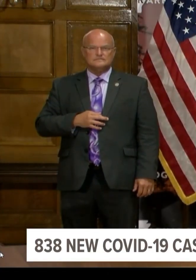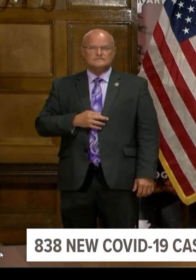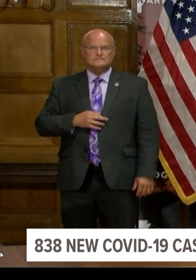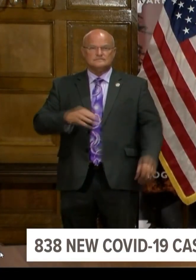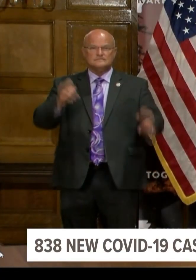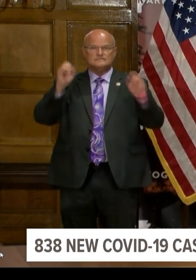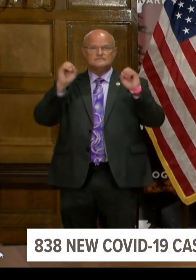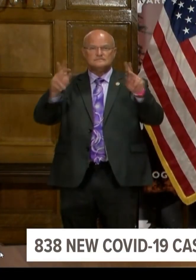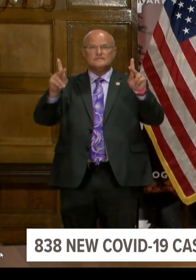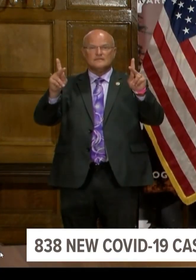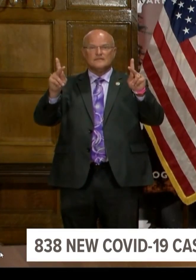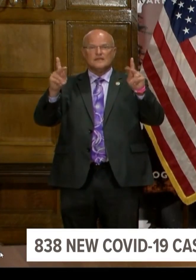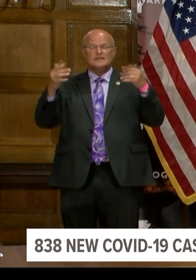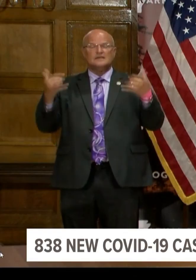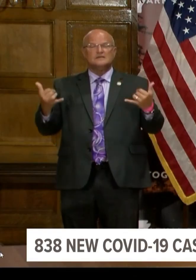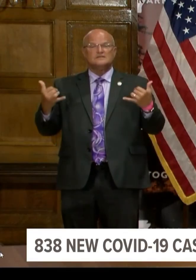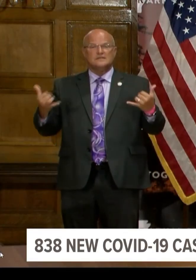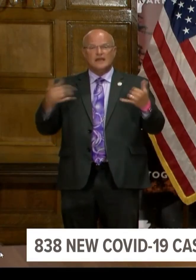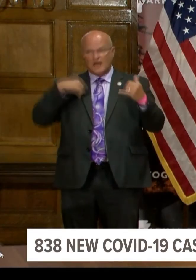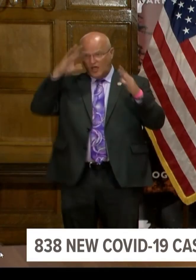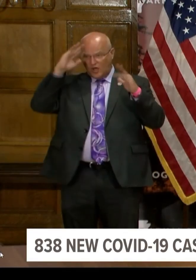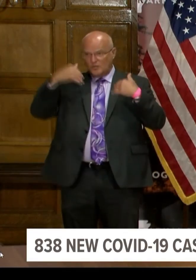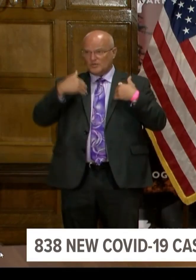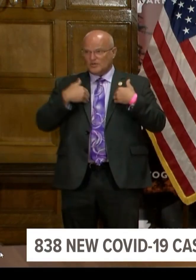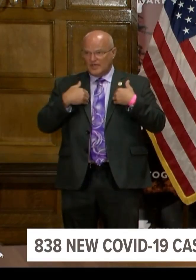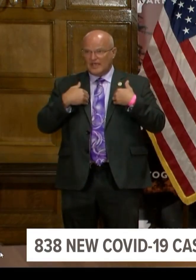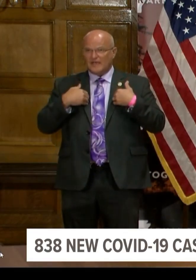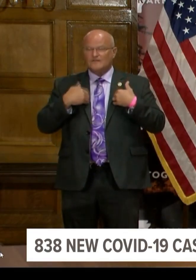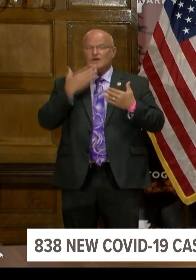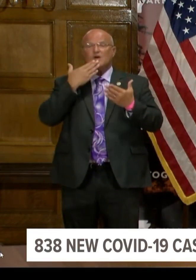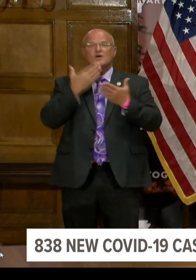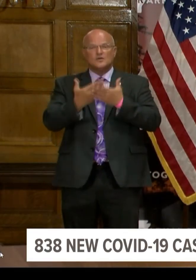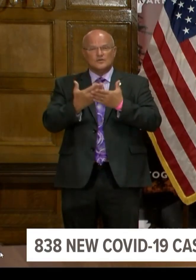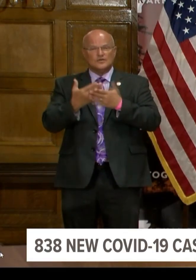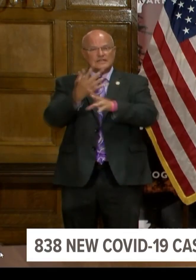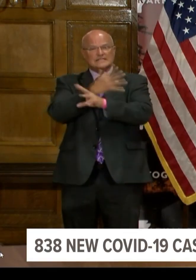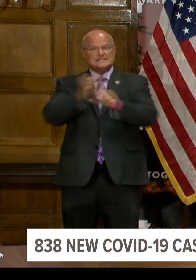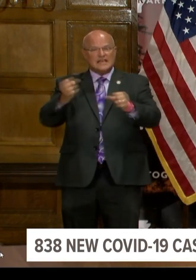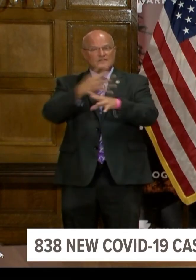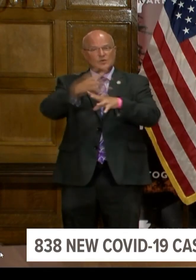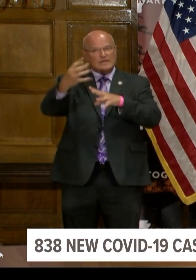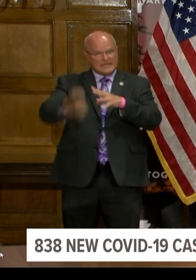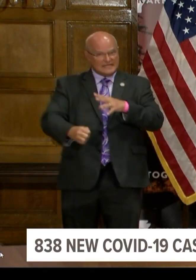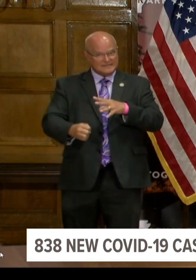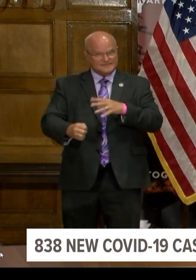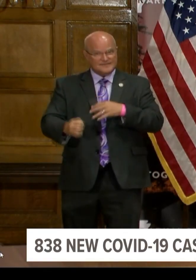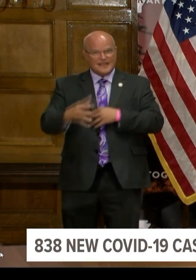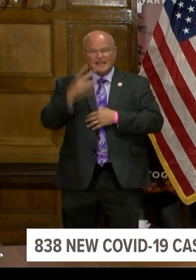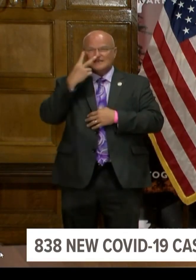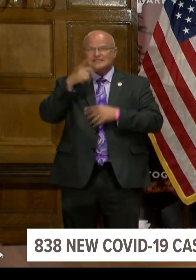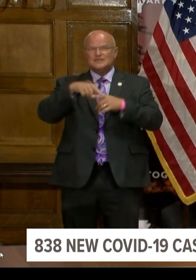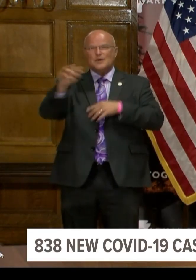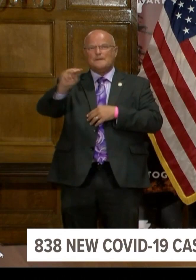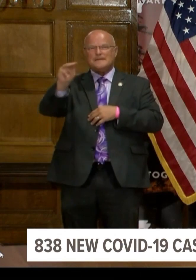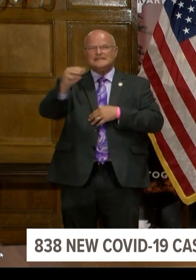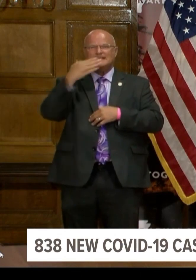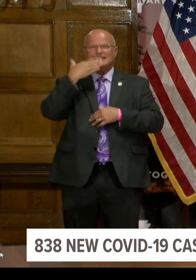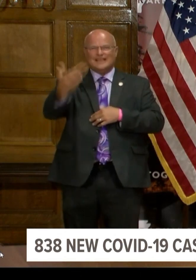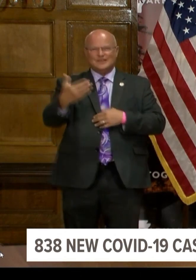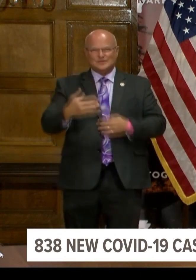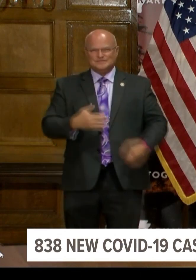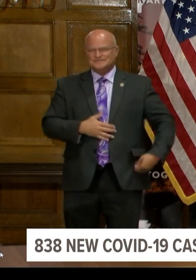All right. With that, I hope everybody has a very good and safe weekend, and we'll see you on Monday. Thank